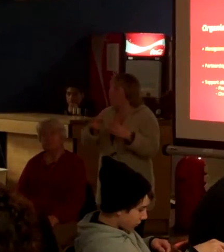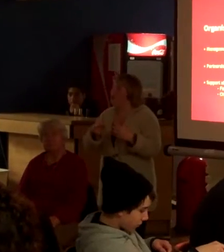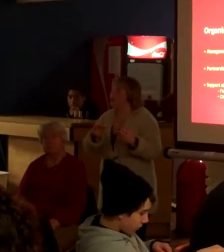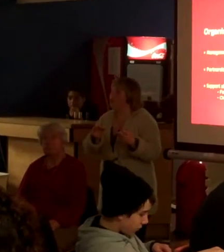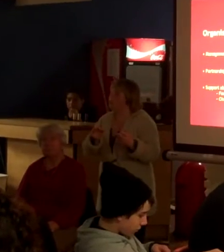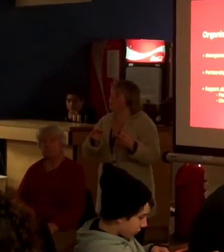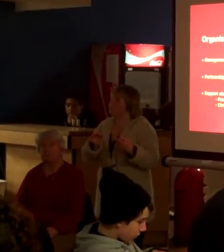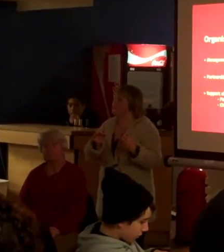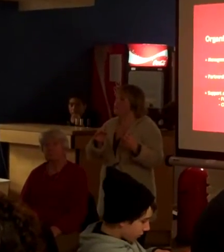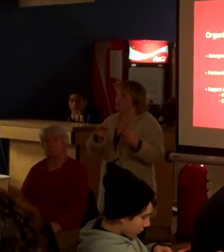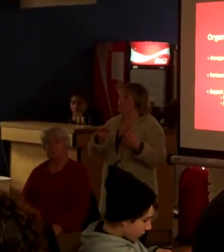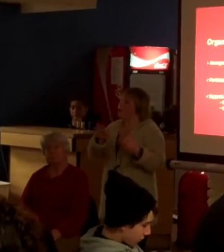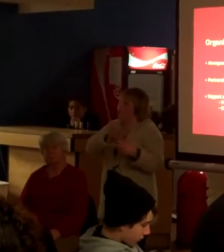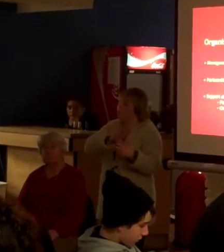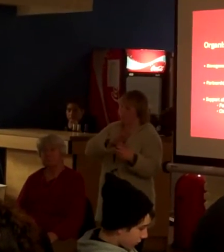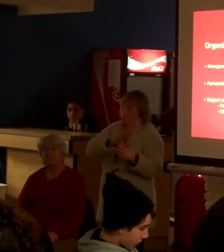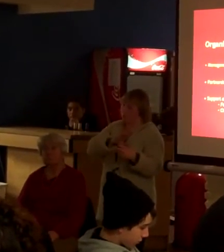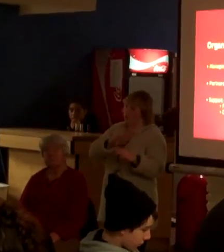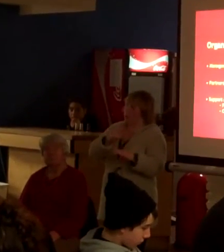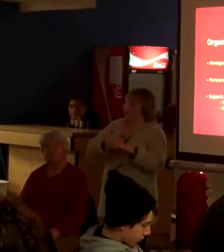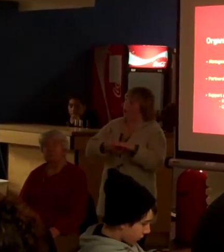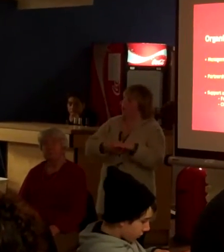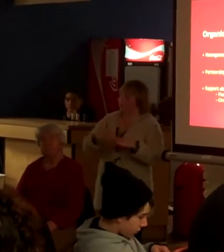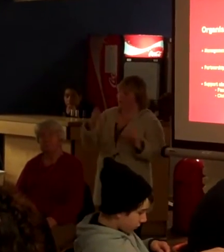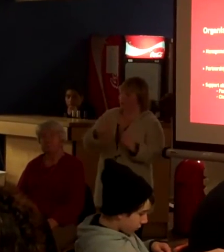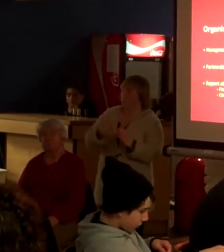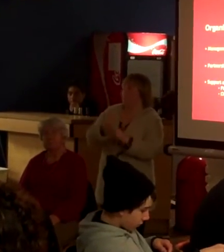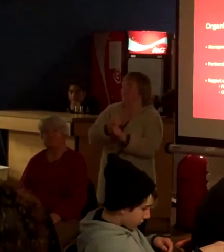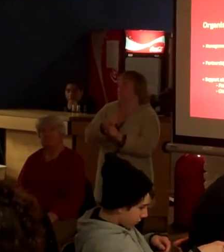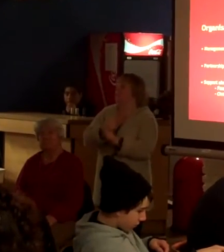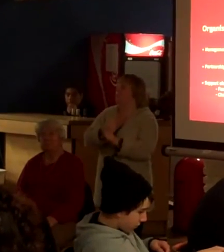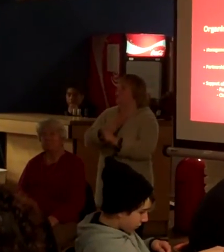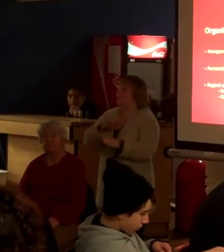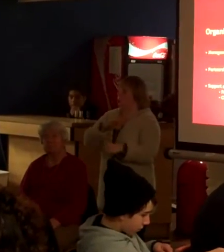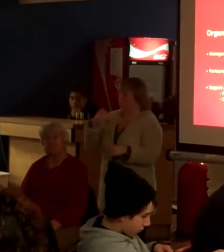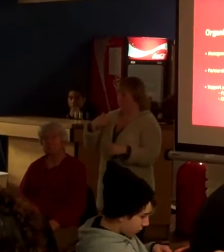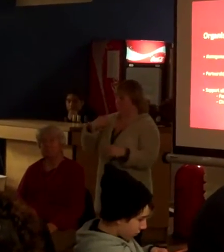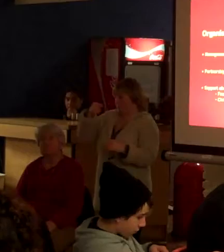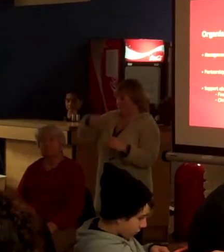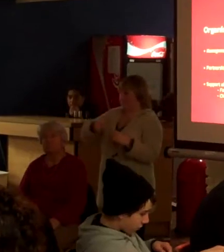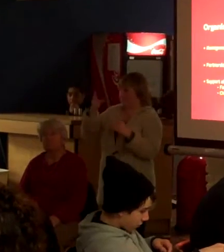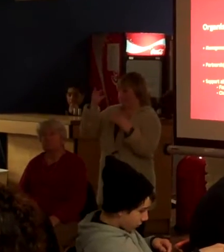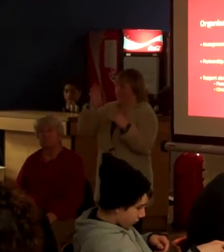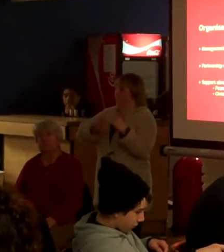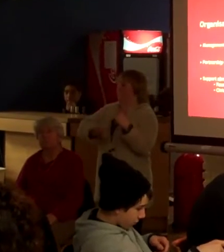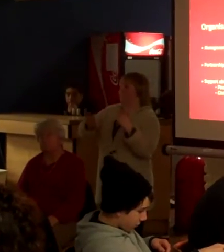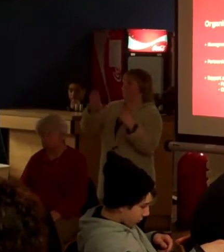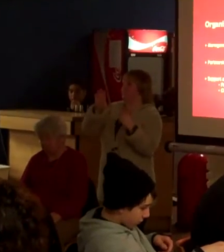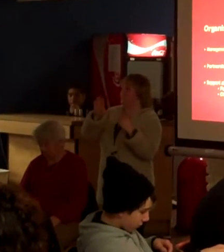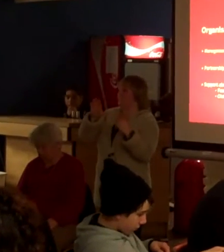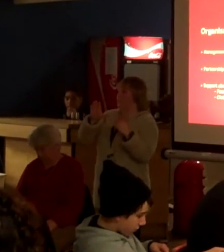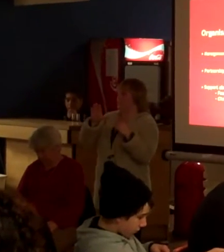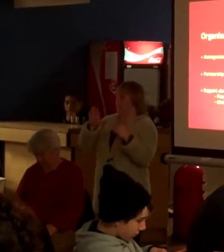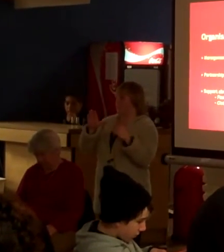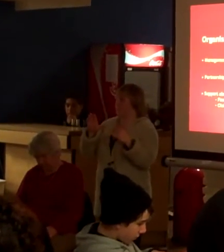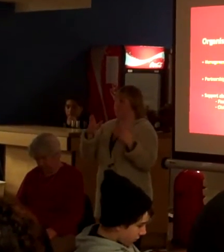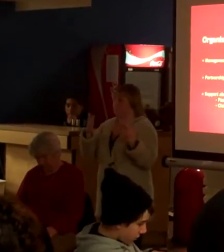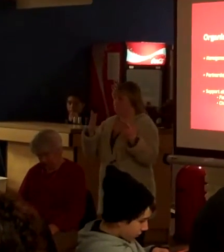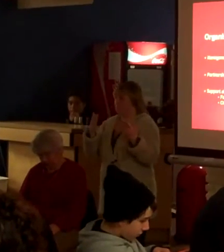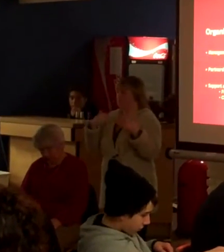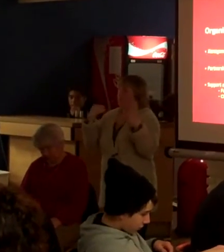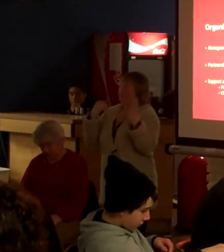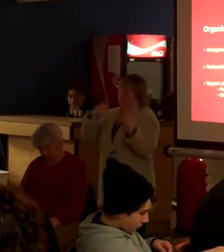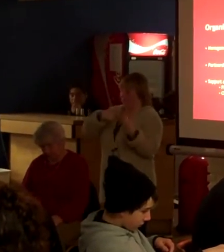and also to the people in this country. I'm very privileged to be able to stand here as a lead